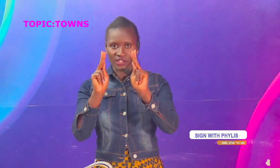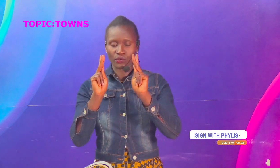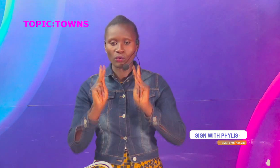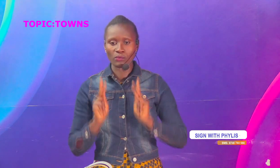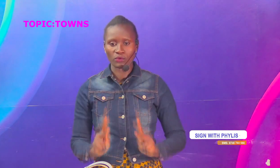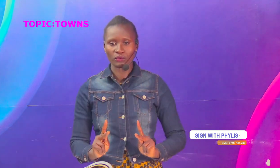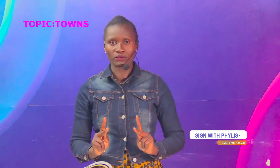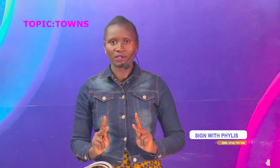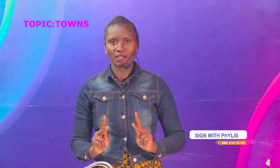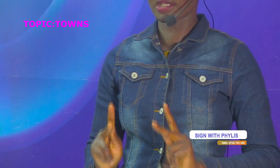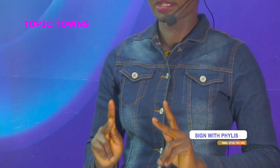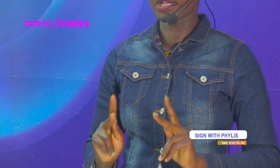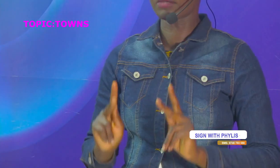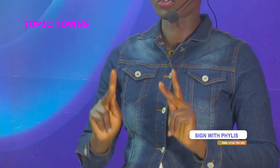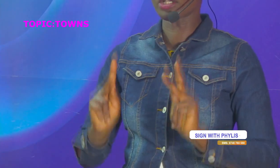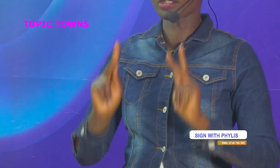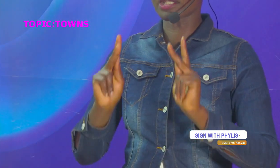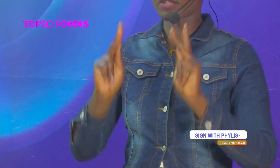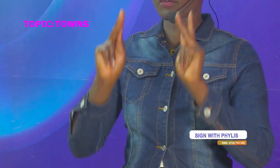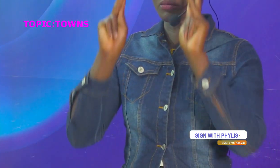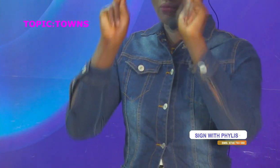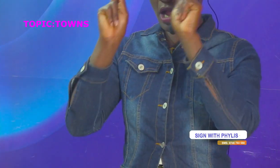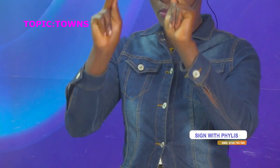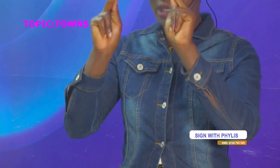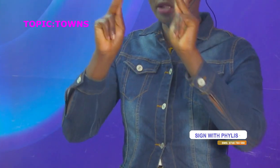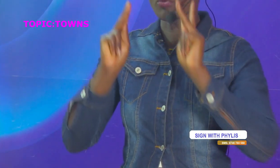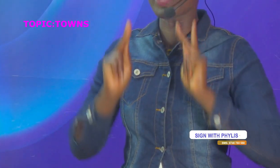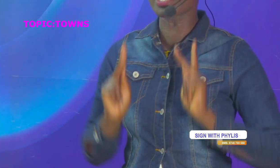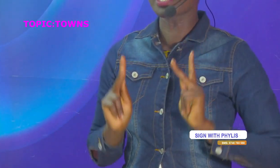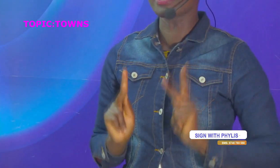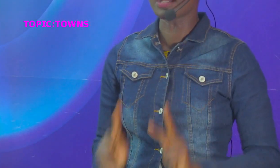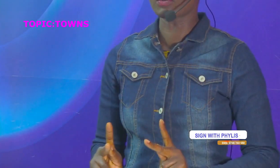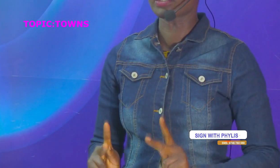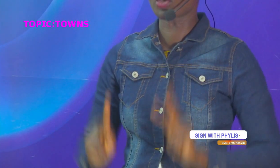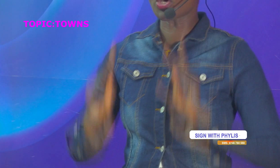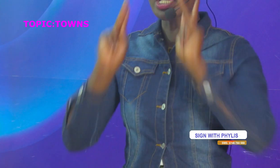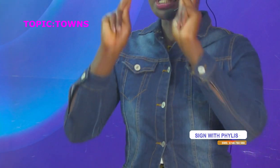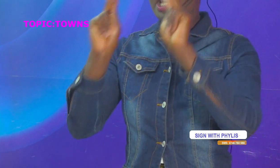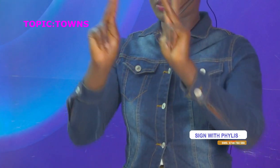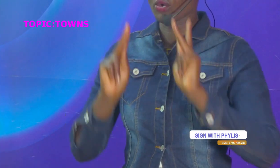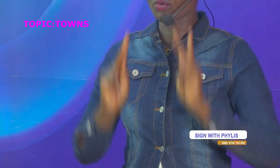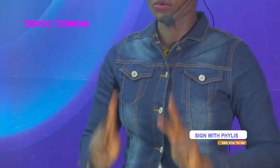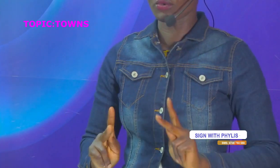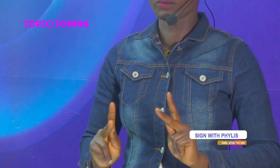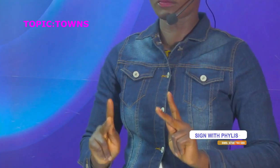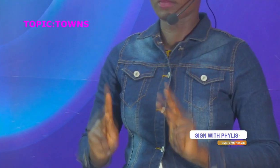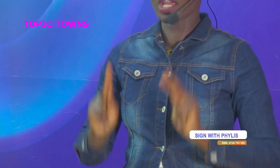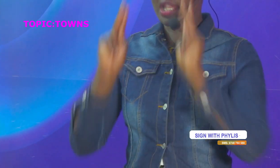Kisumu. Just pushing, starting from upwards, moving downwards. So Kisumu.